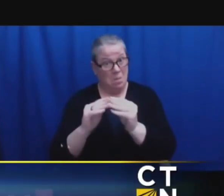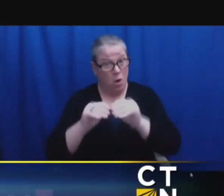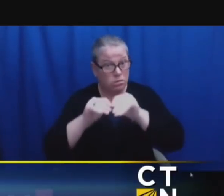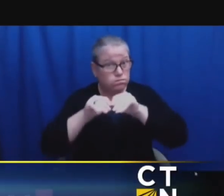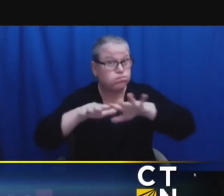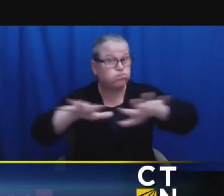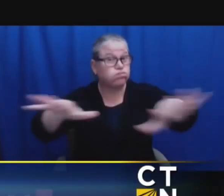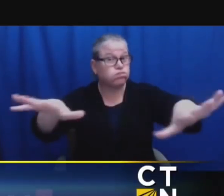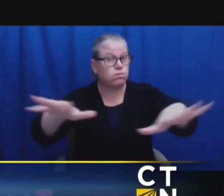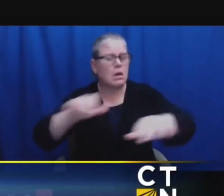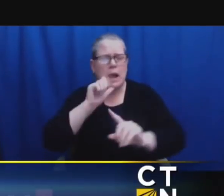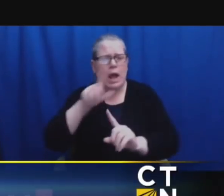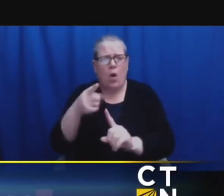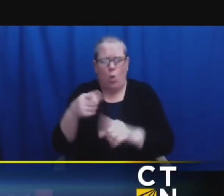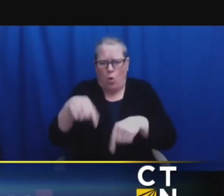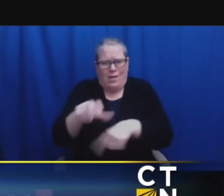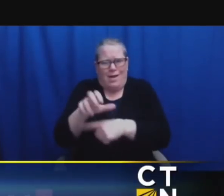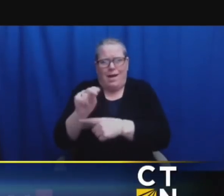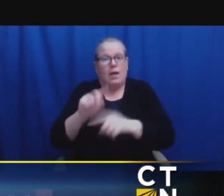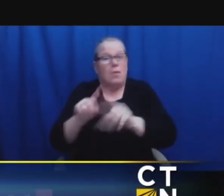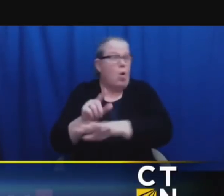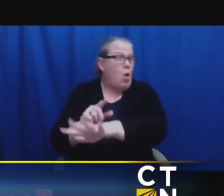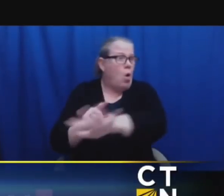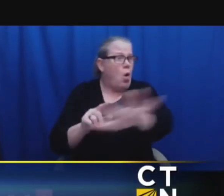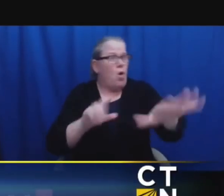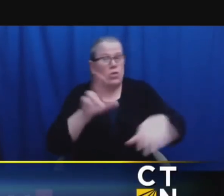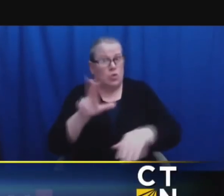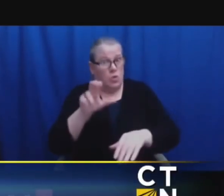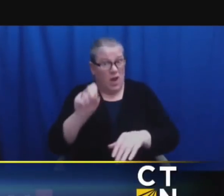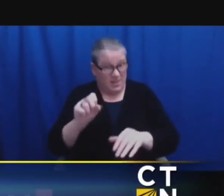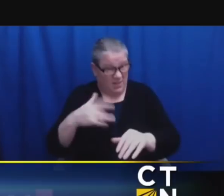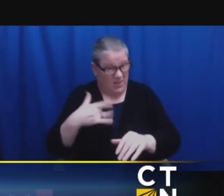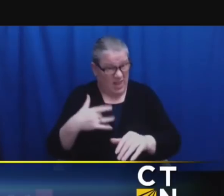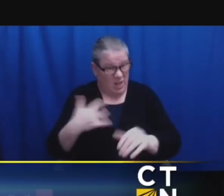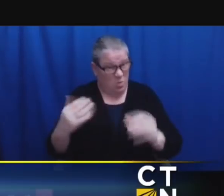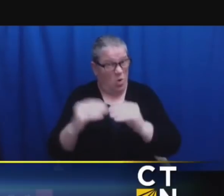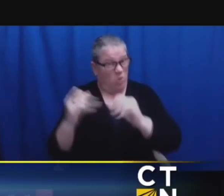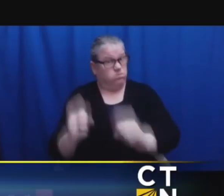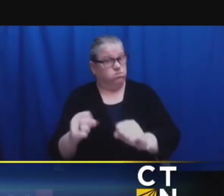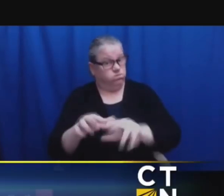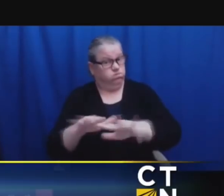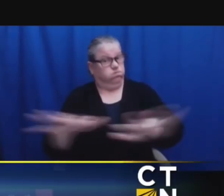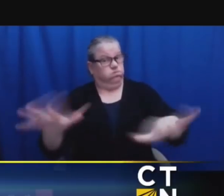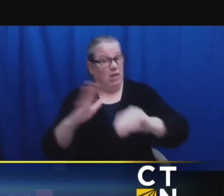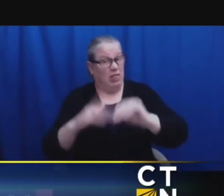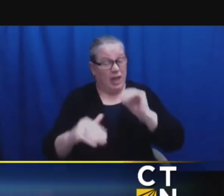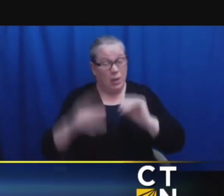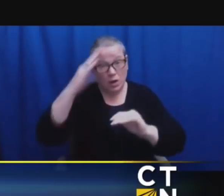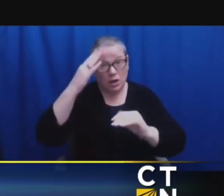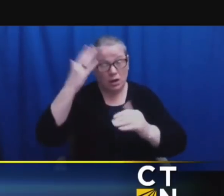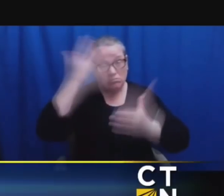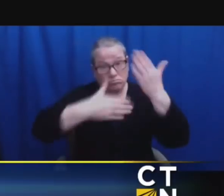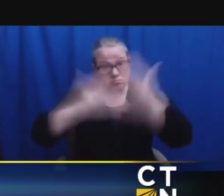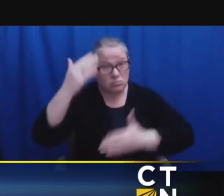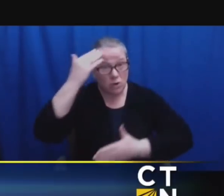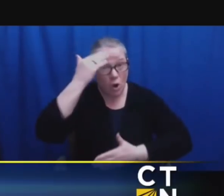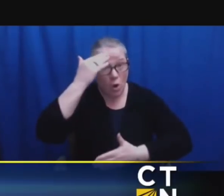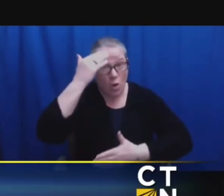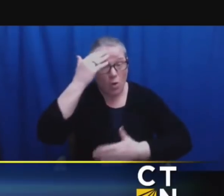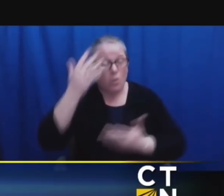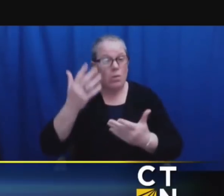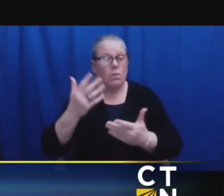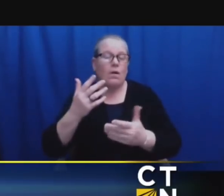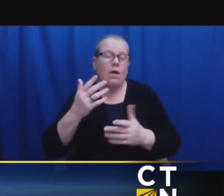far? I mean, I guess it's difficult to test for, and do you get a sense that it's